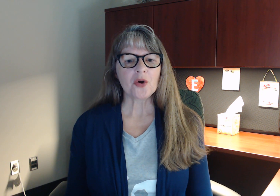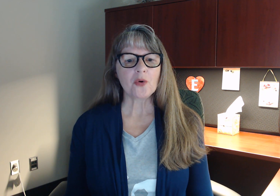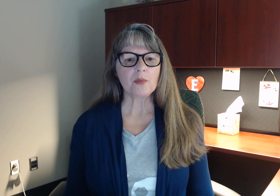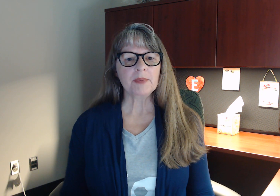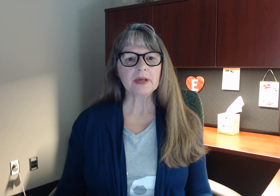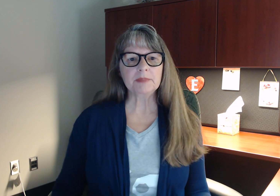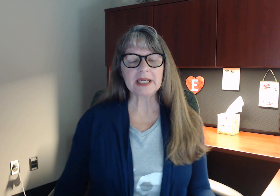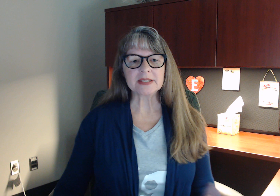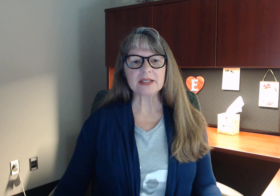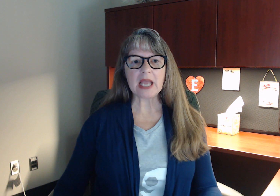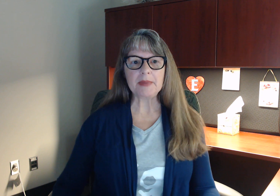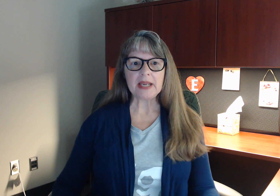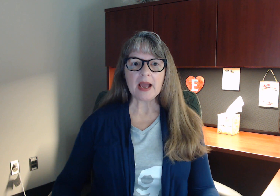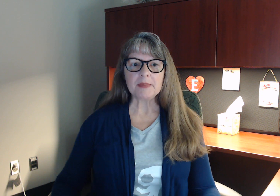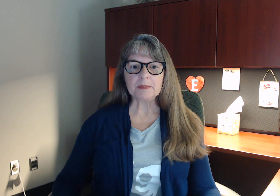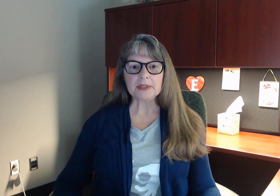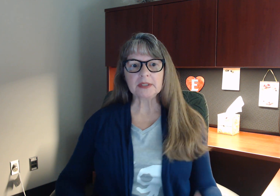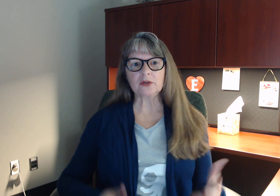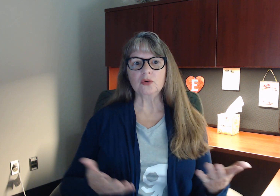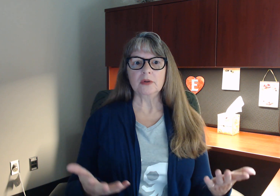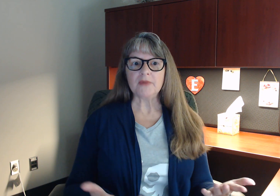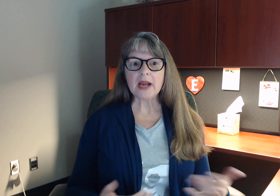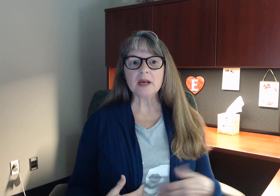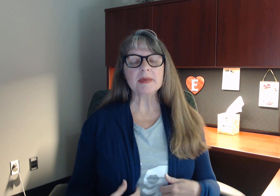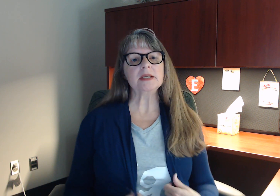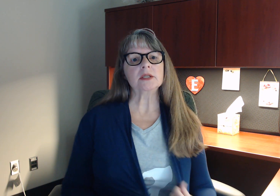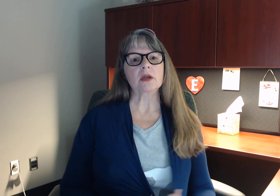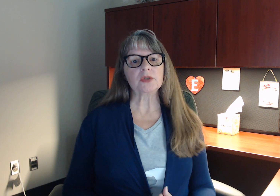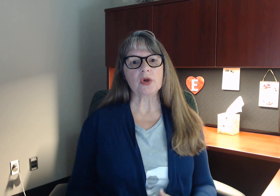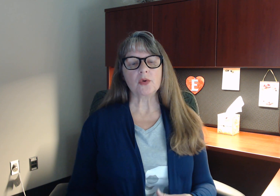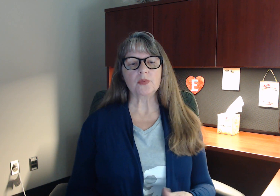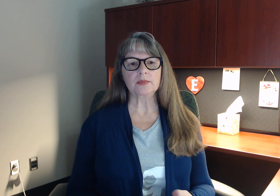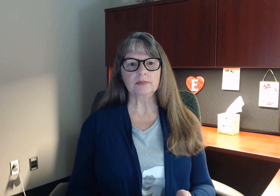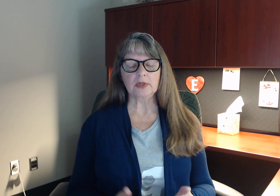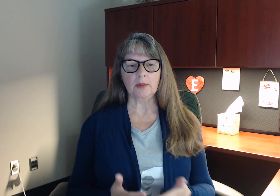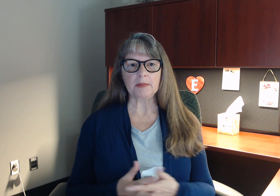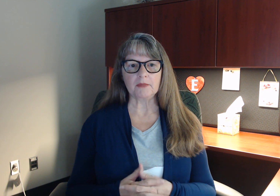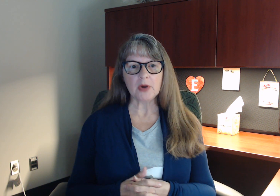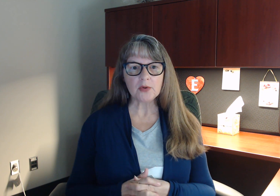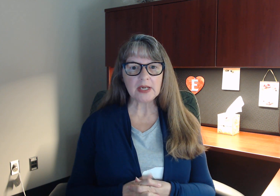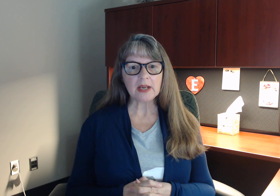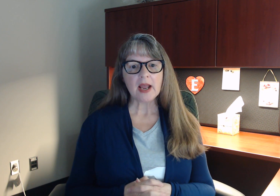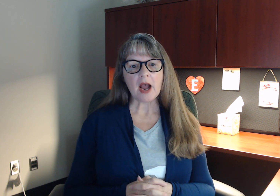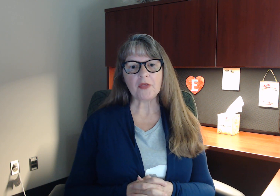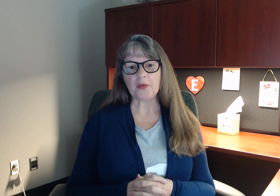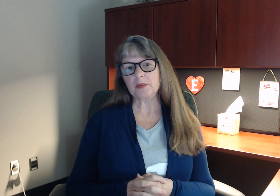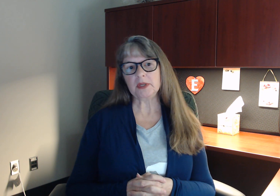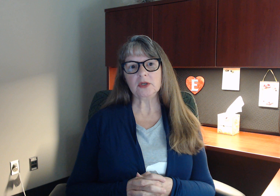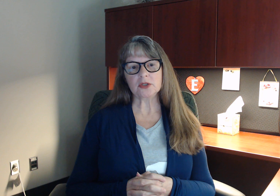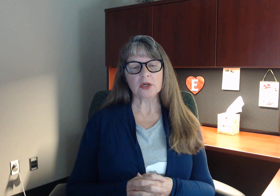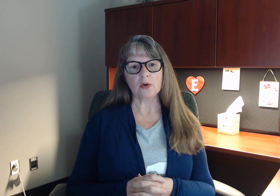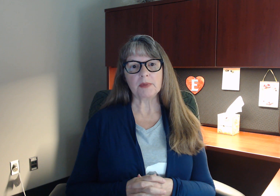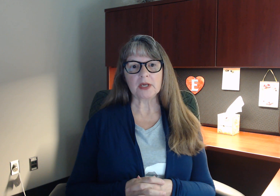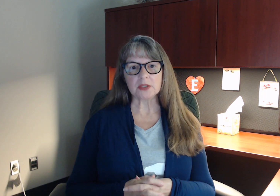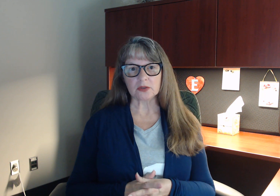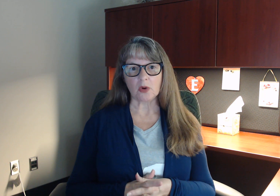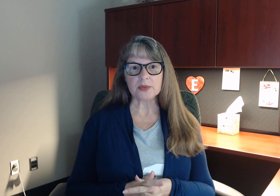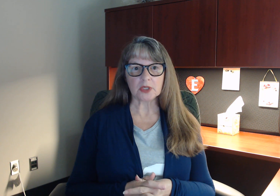So, but because that's coming up in the political environment and also, people voting, I thought that would be good to know because there's always going to